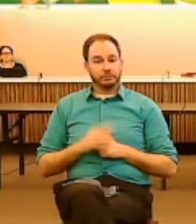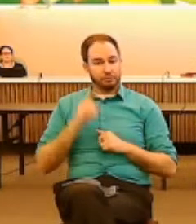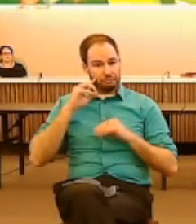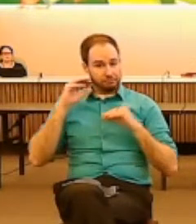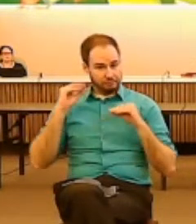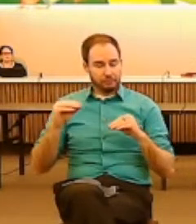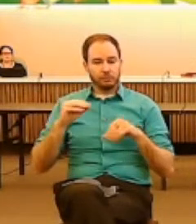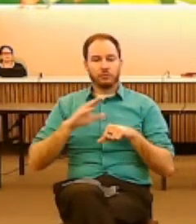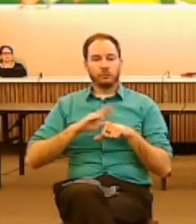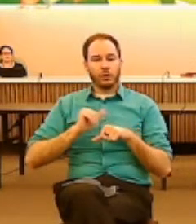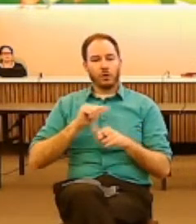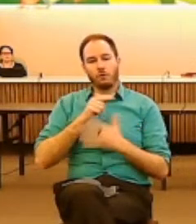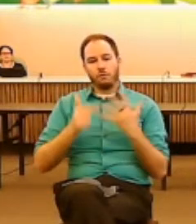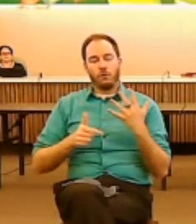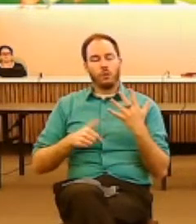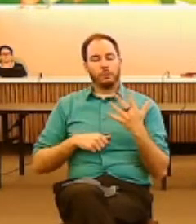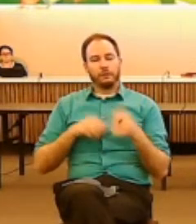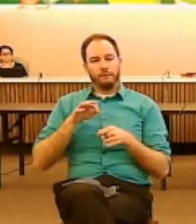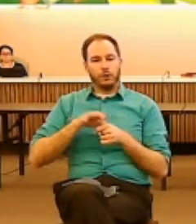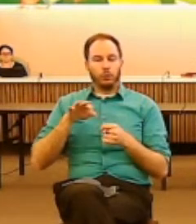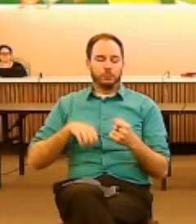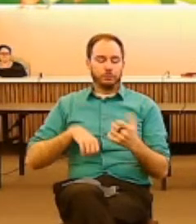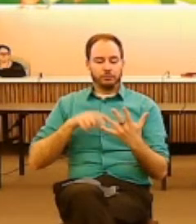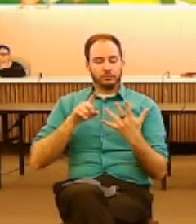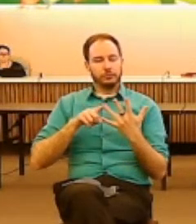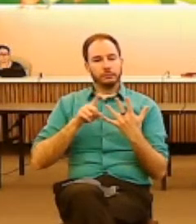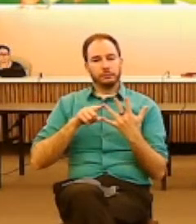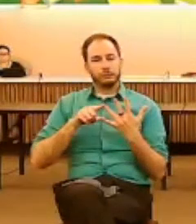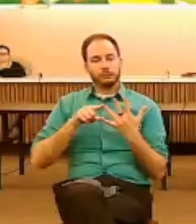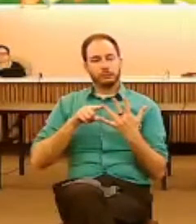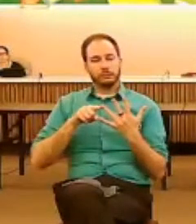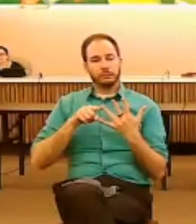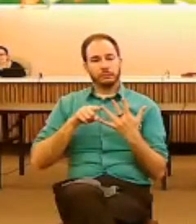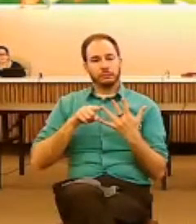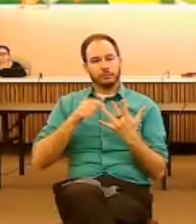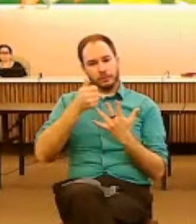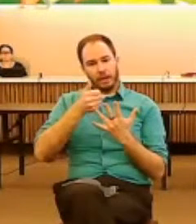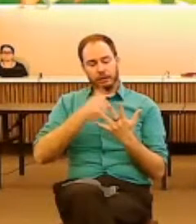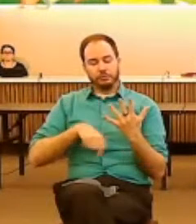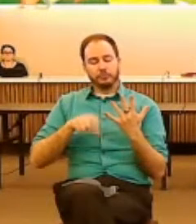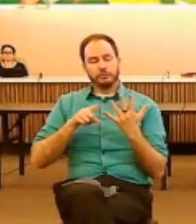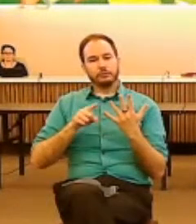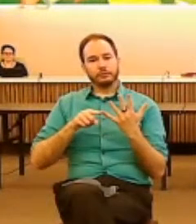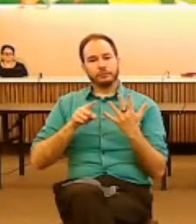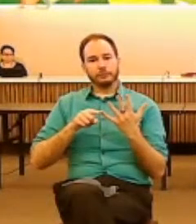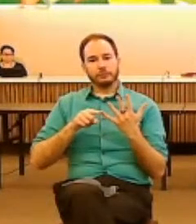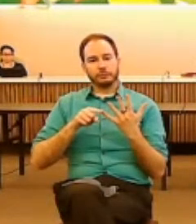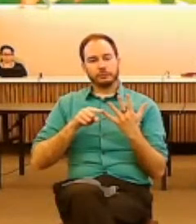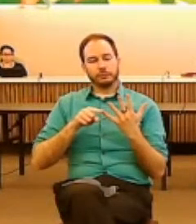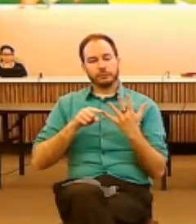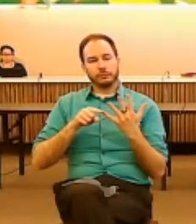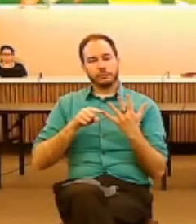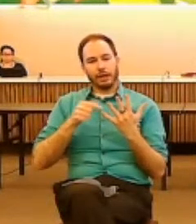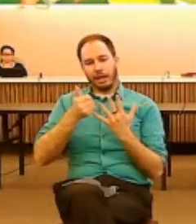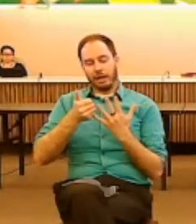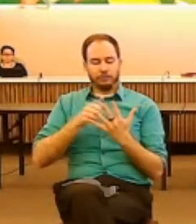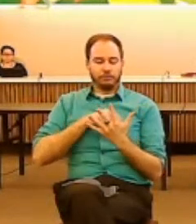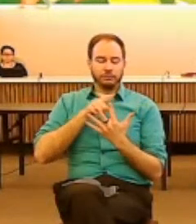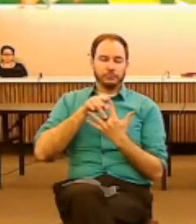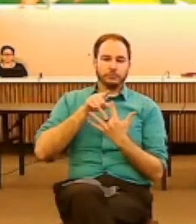Hearing none, please call the roll. Councilmember Safranek, Aye. Councilmember Bolsner,